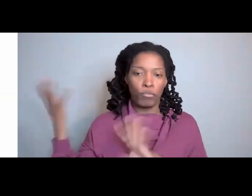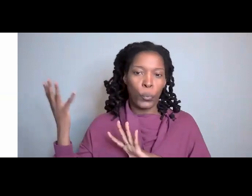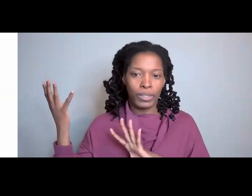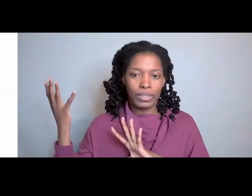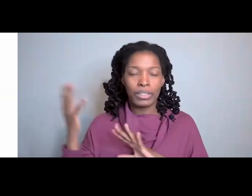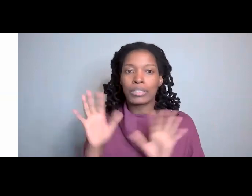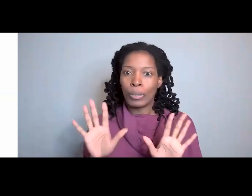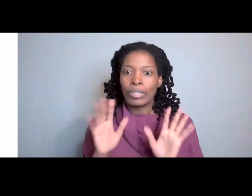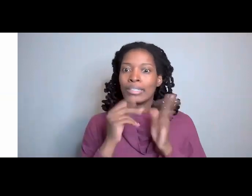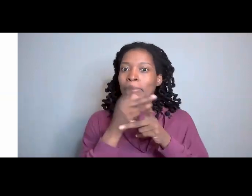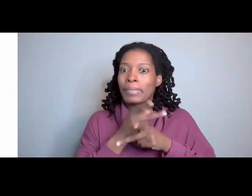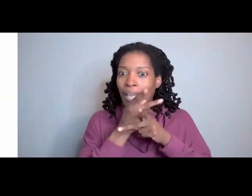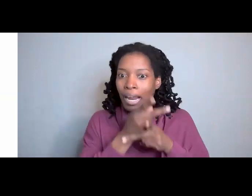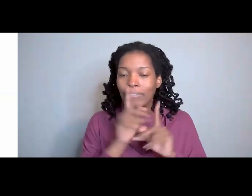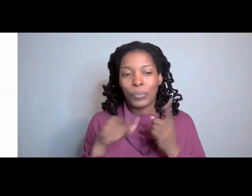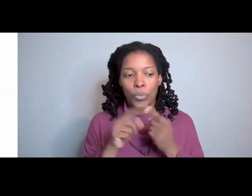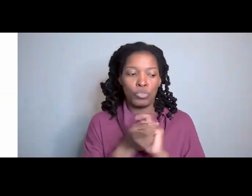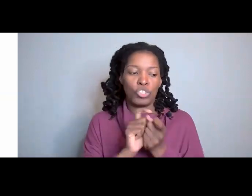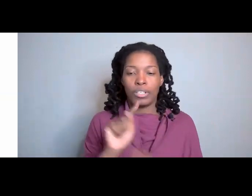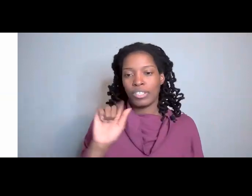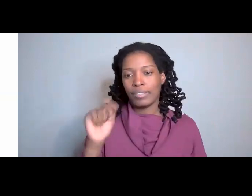when you're changing your tags.